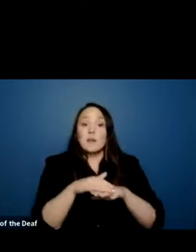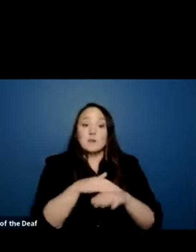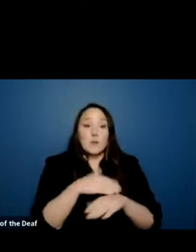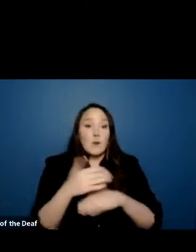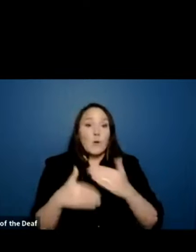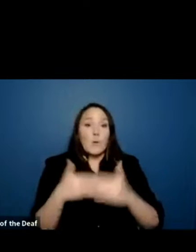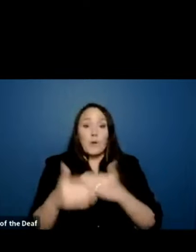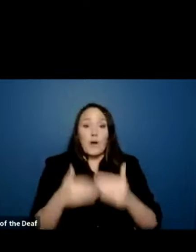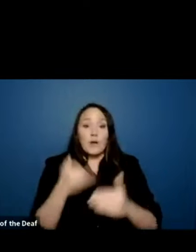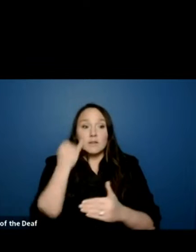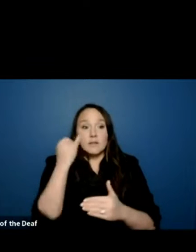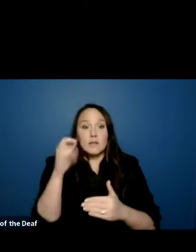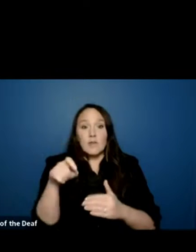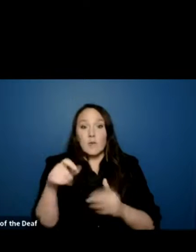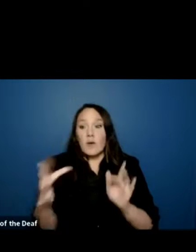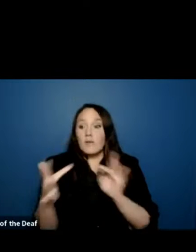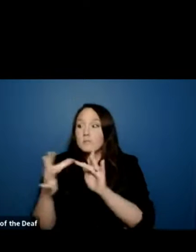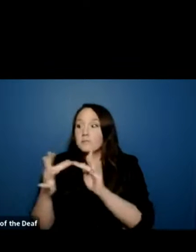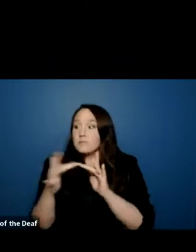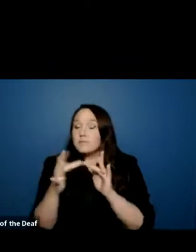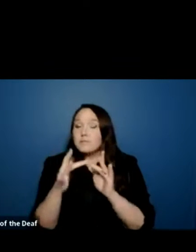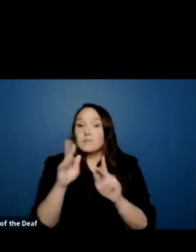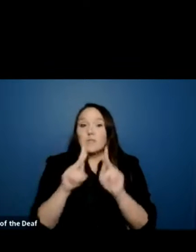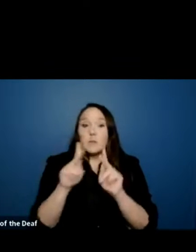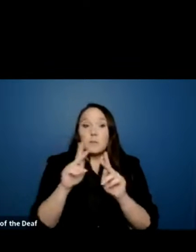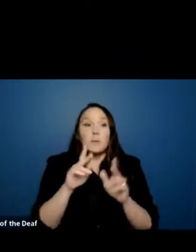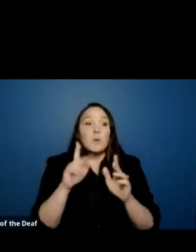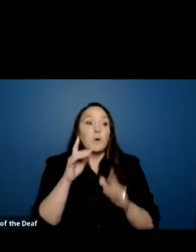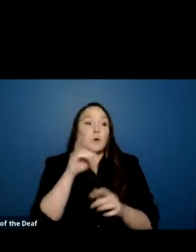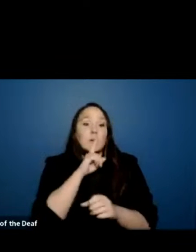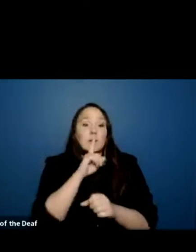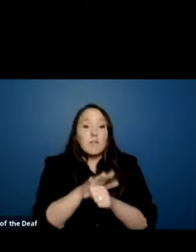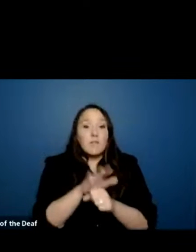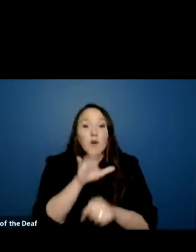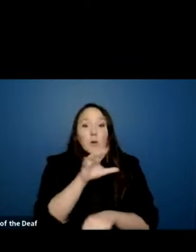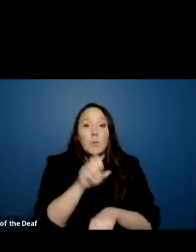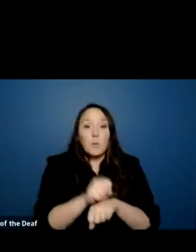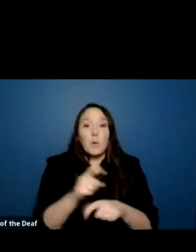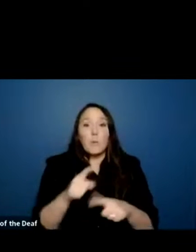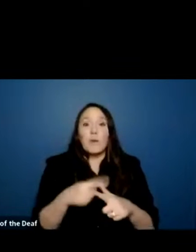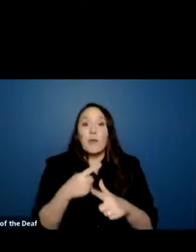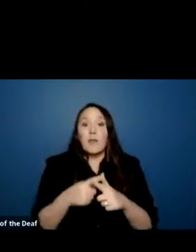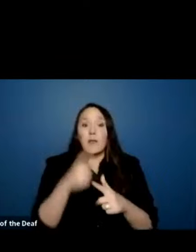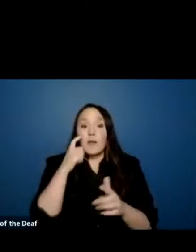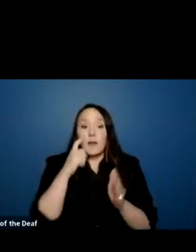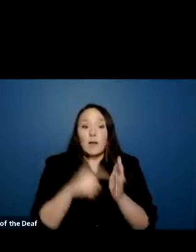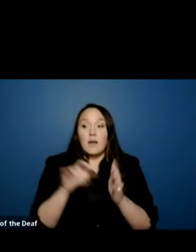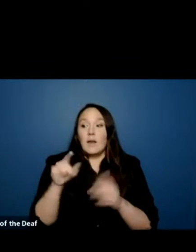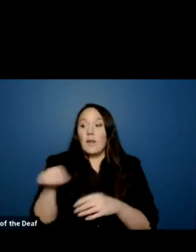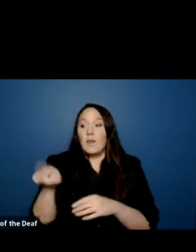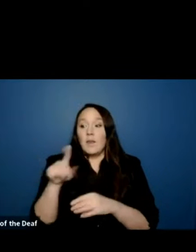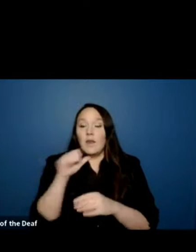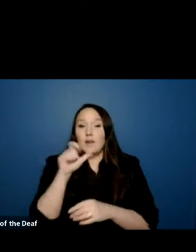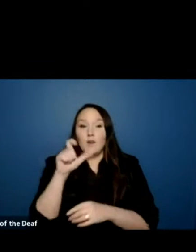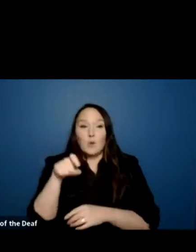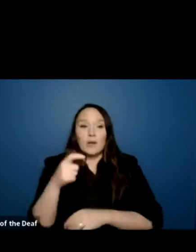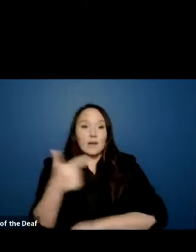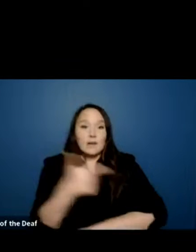reach out multiple times to individuals to confirm an appointment, only to find out that they no longer have a need for